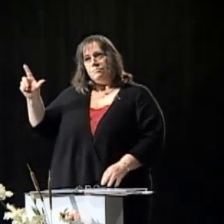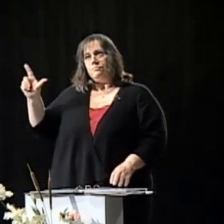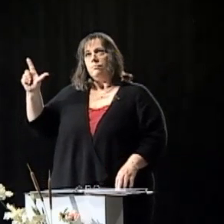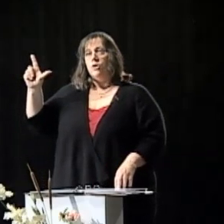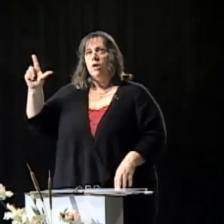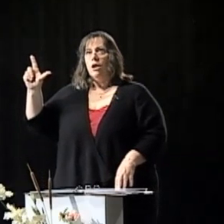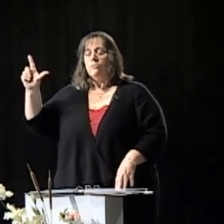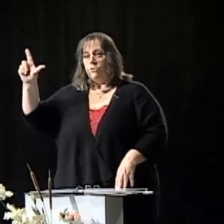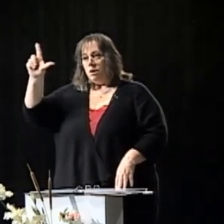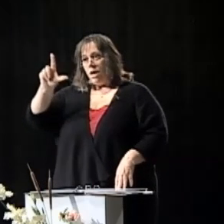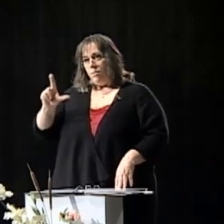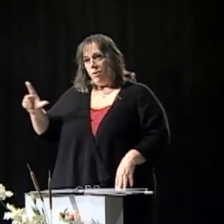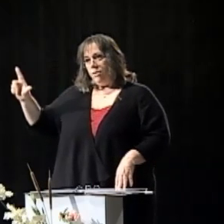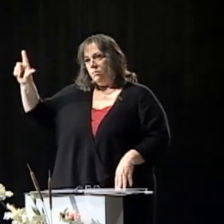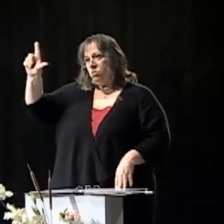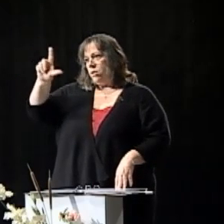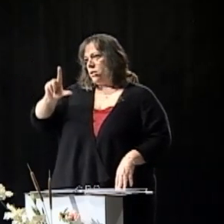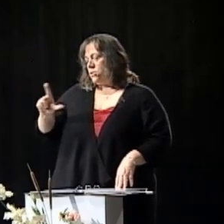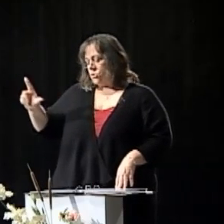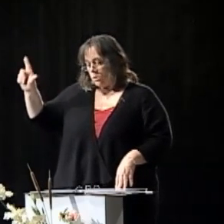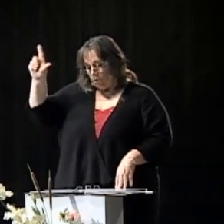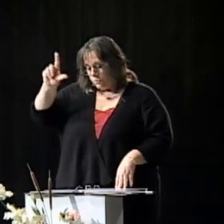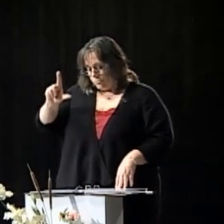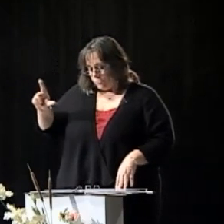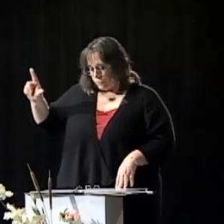Make your L for library, make it in a circle.